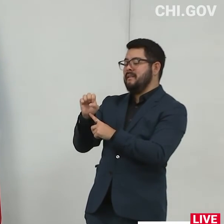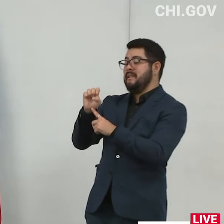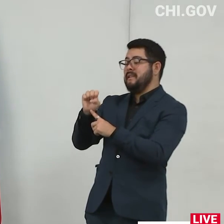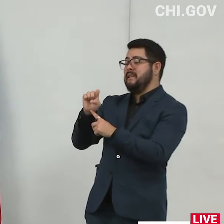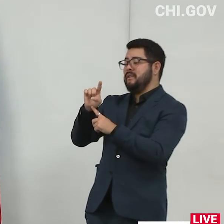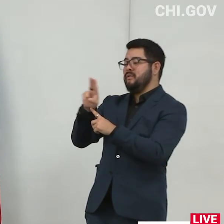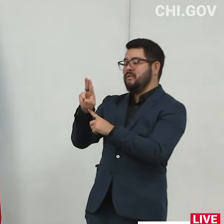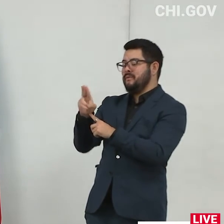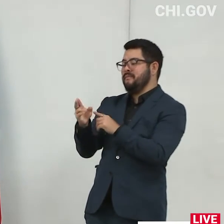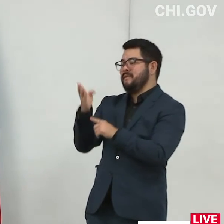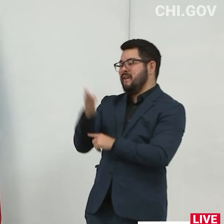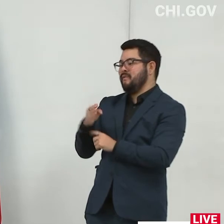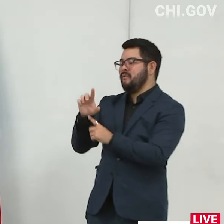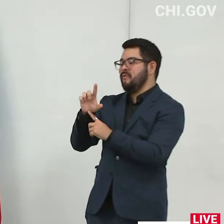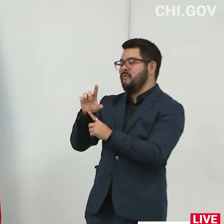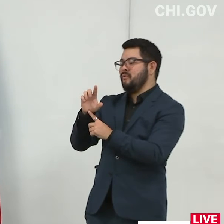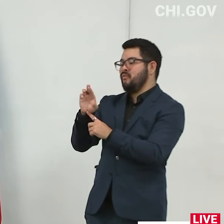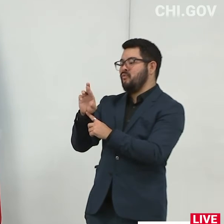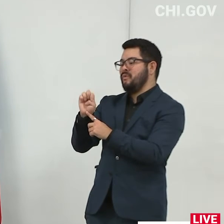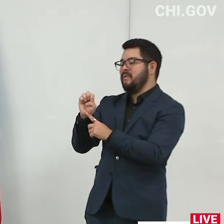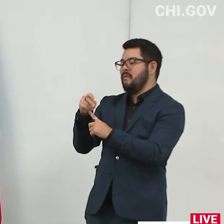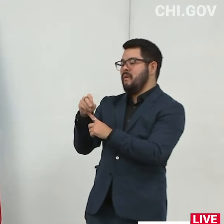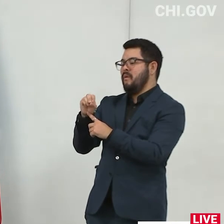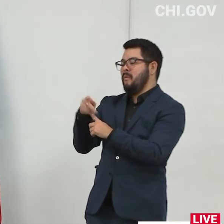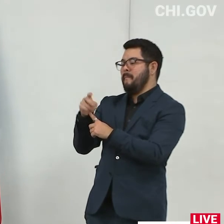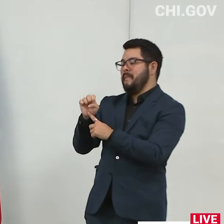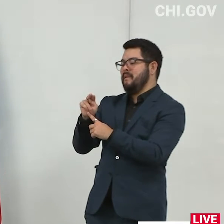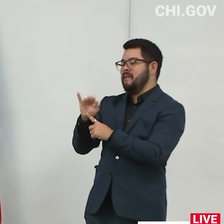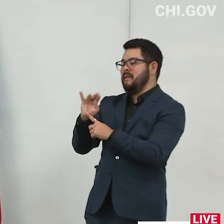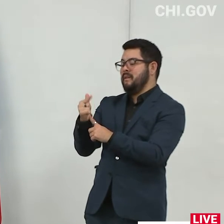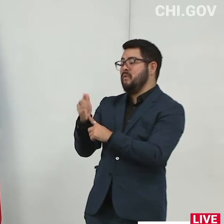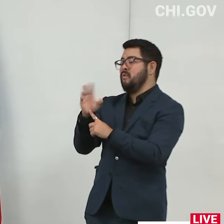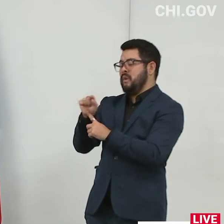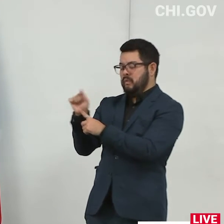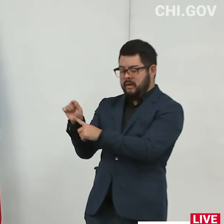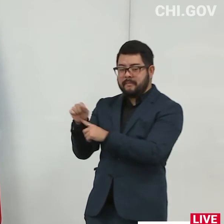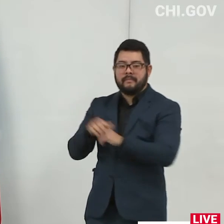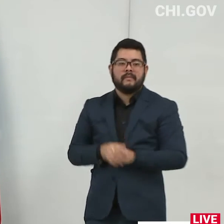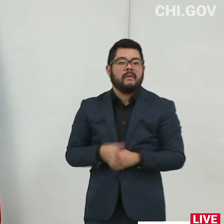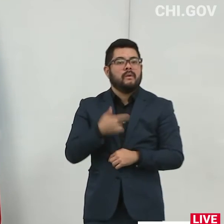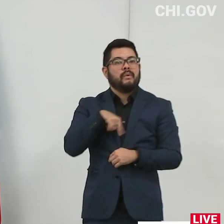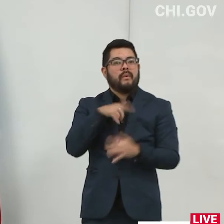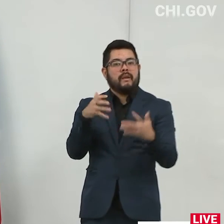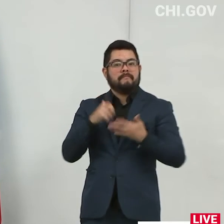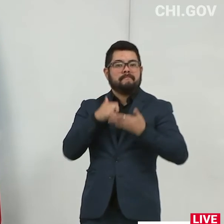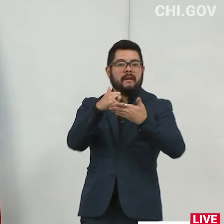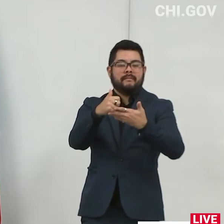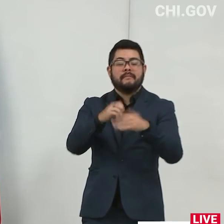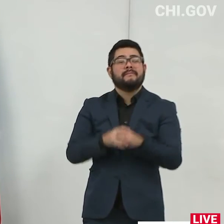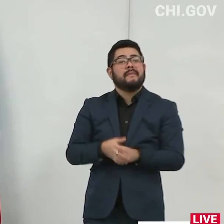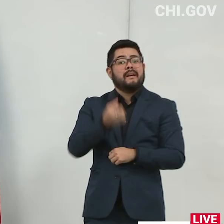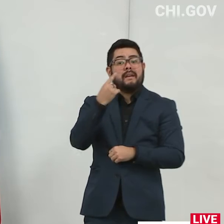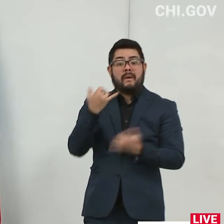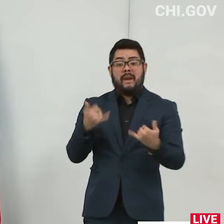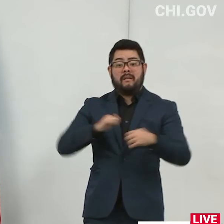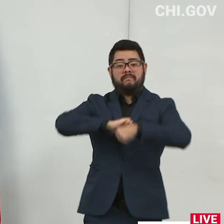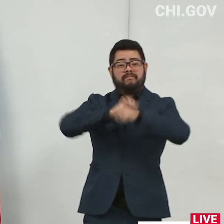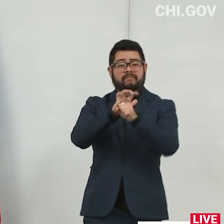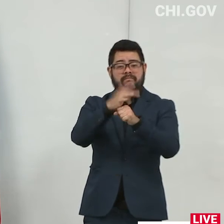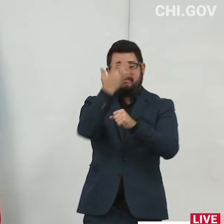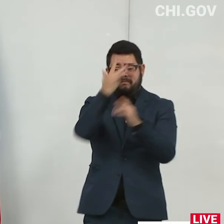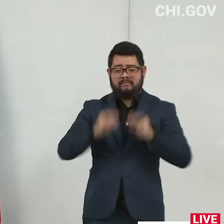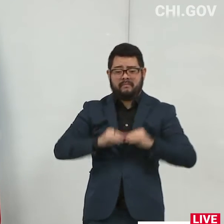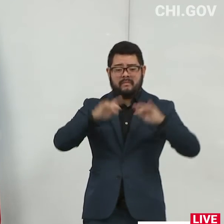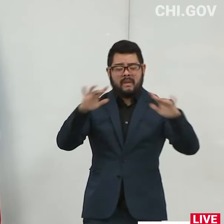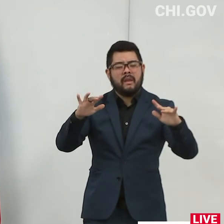cps.edu/reopening 2020. The message here is that we are here to help. Even in the midst of a public health emergency, we will do everything within